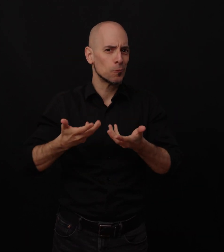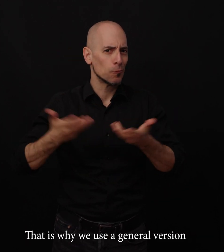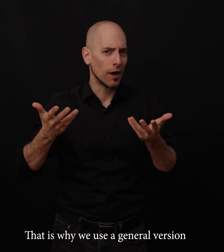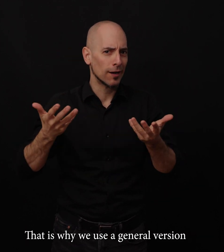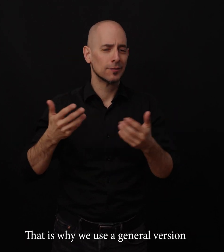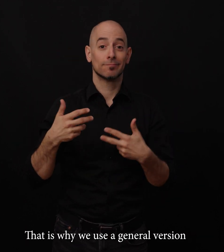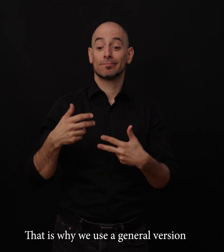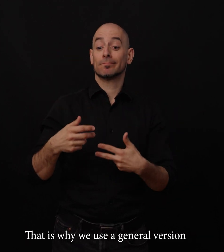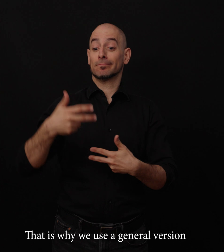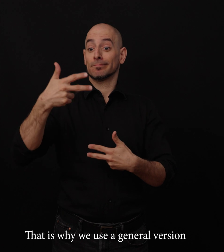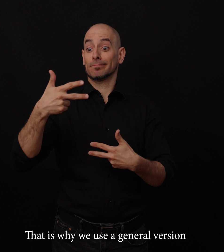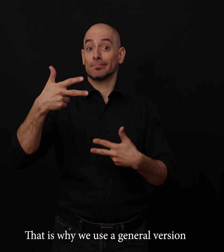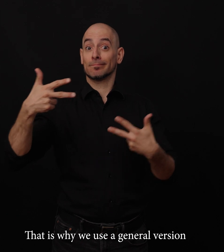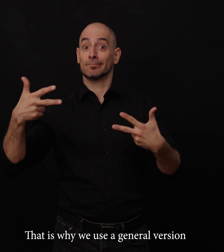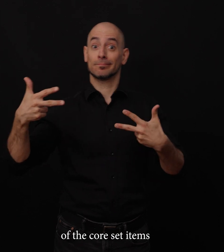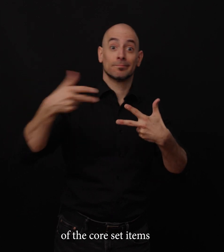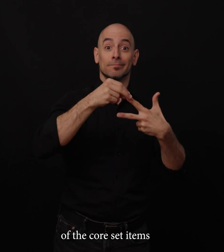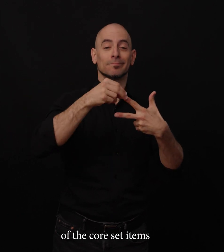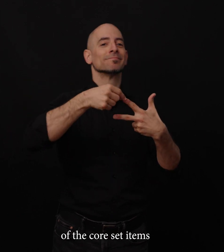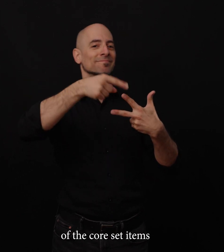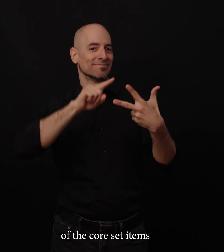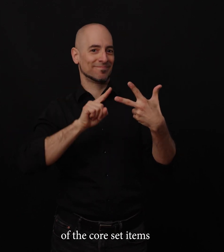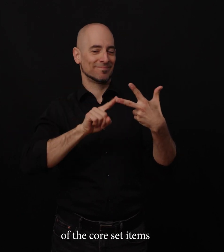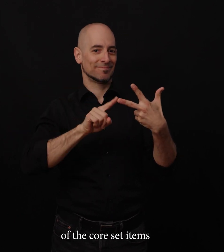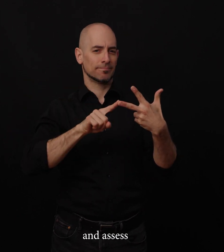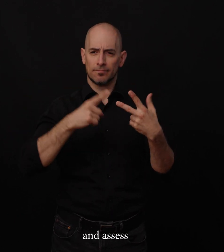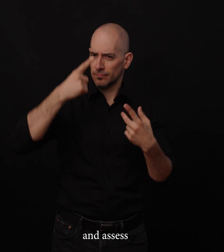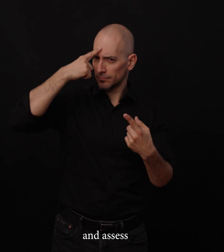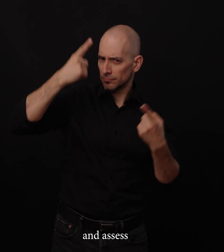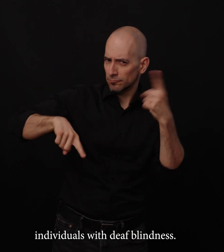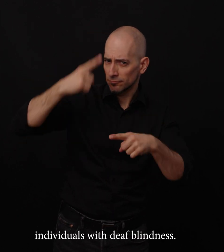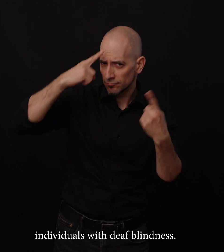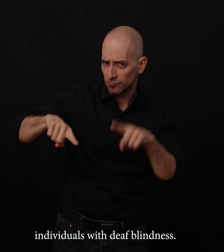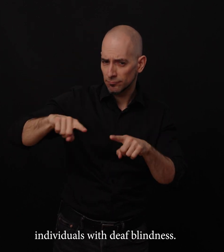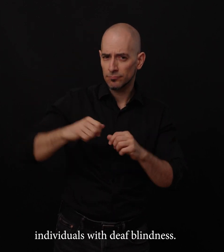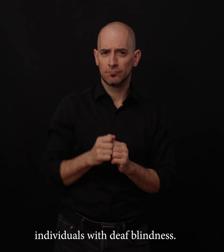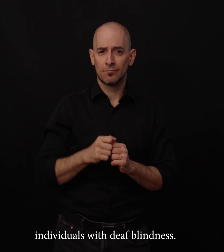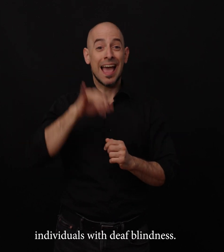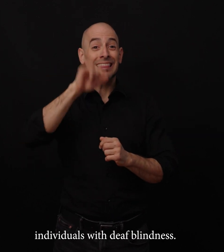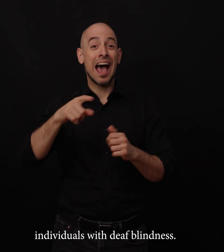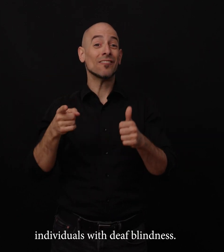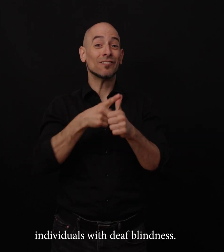That is why we use a general version of the core set items and assess individuals with